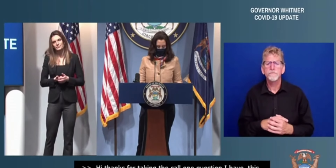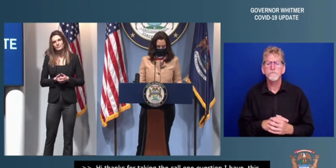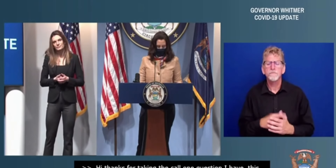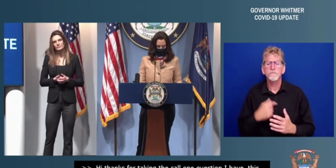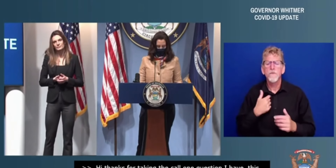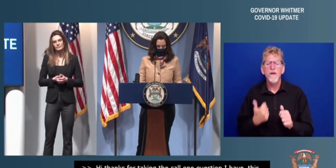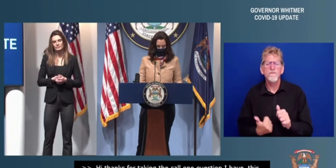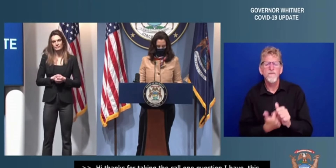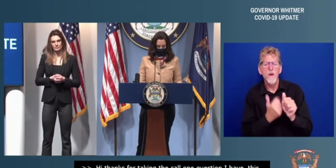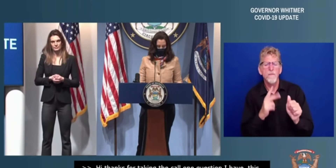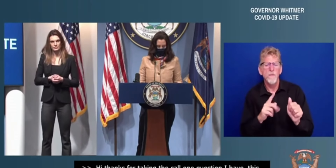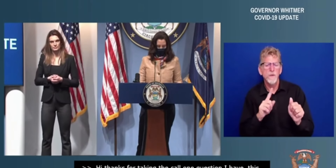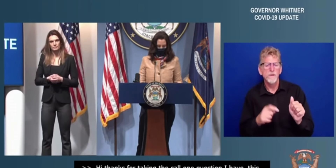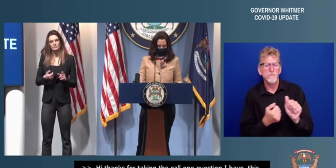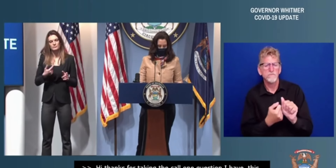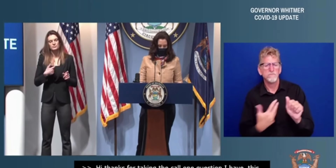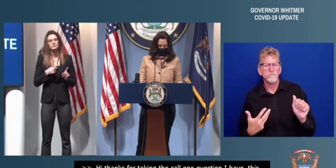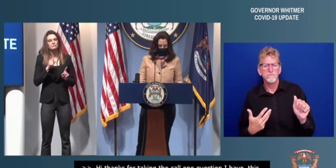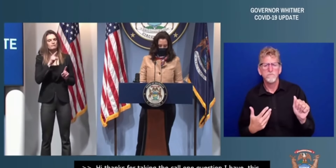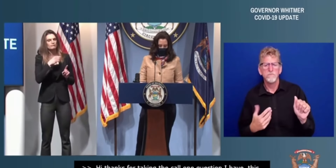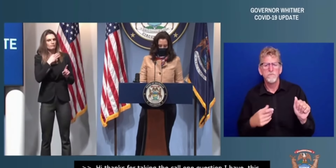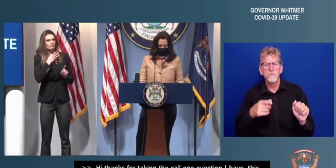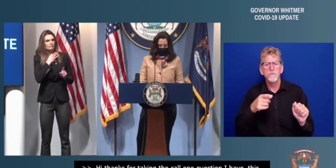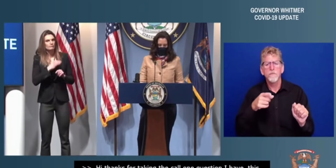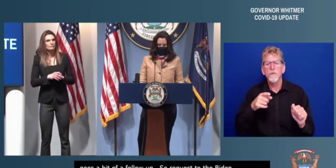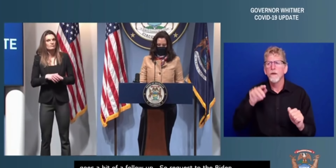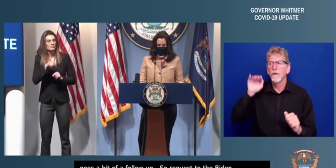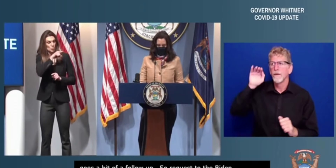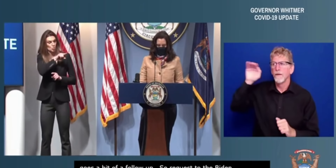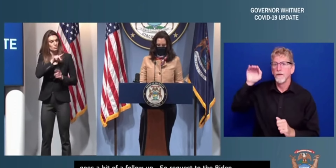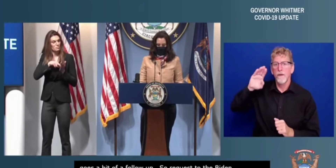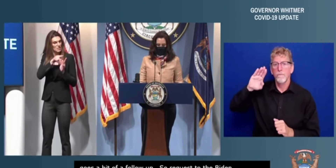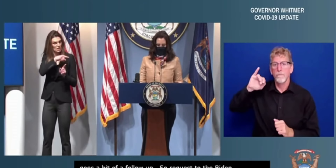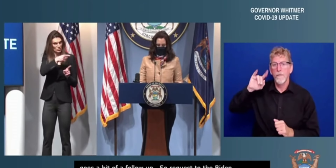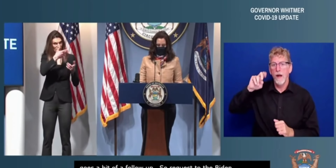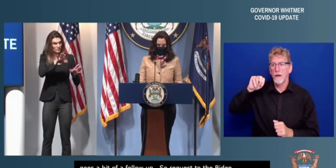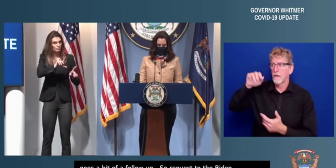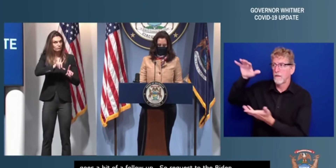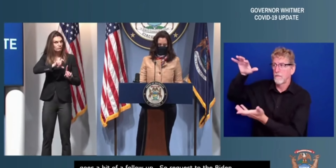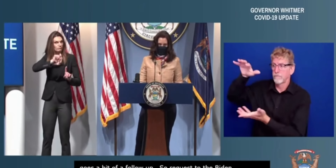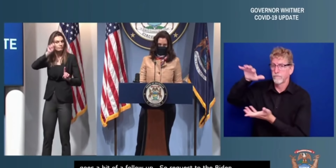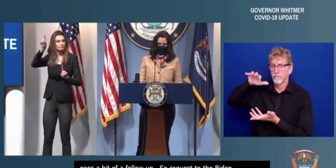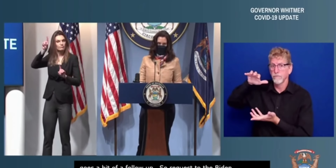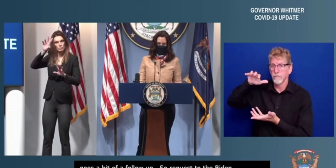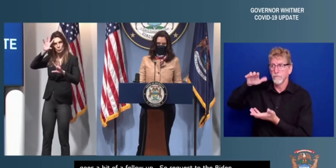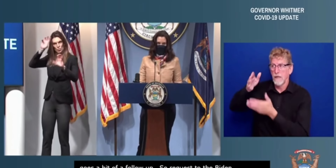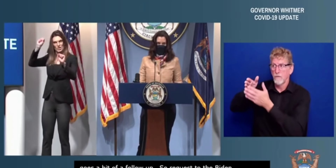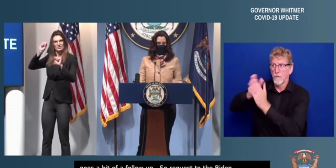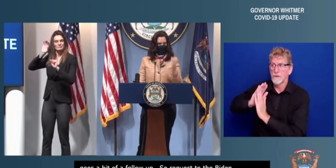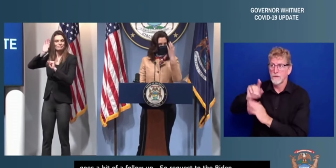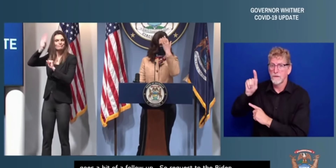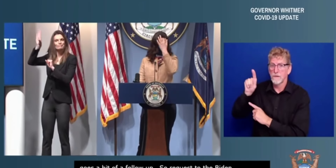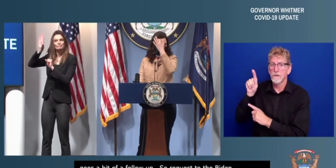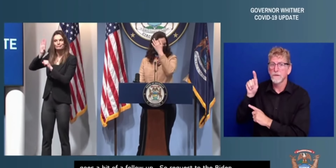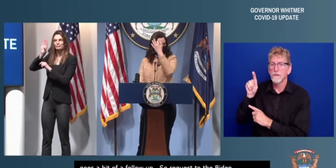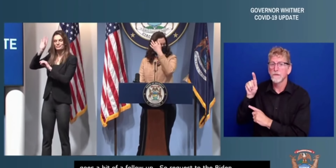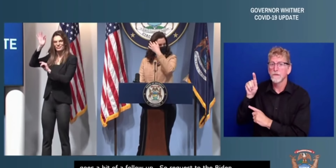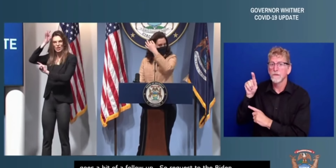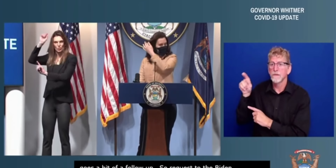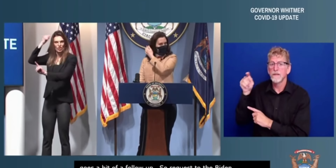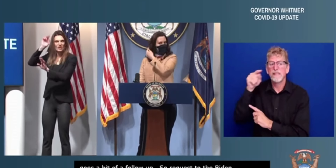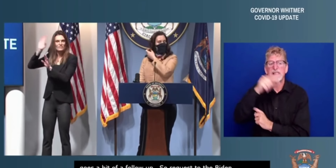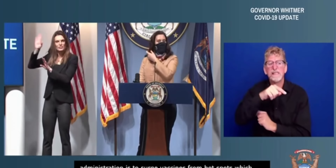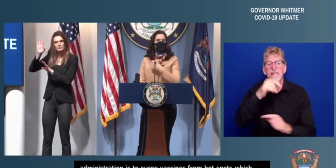The request to the Biden administration is to surge vaccines from to hotspots, basically, which would mean taking it from places